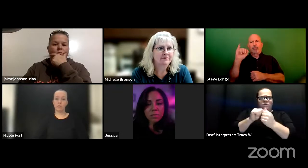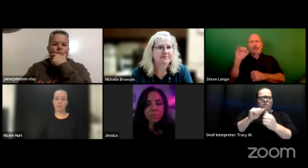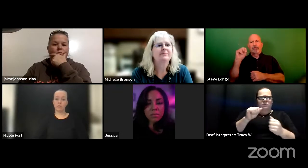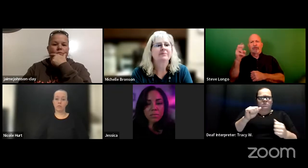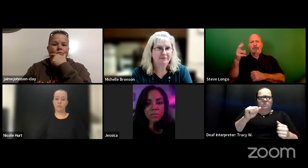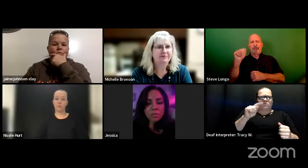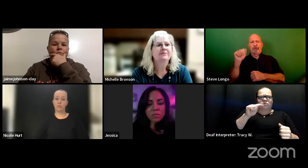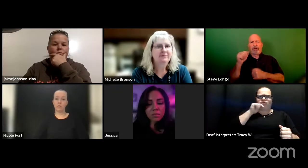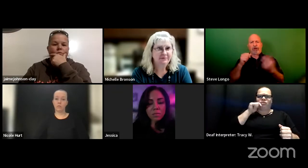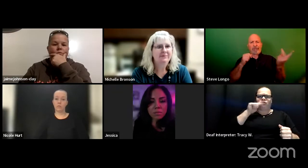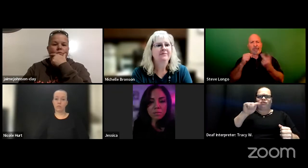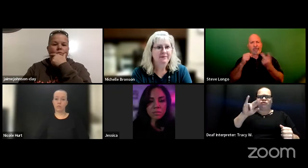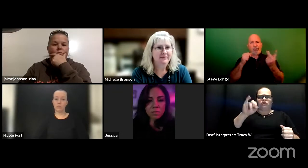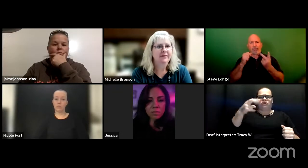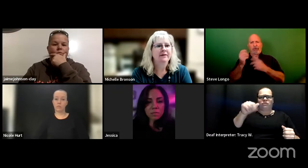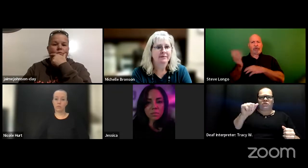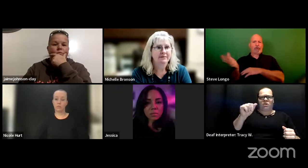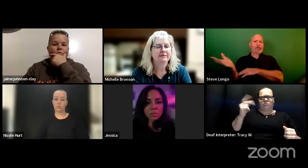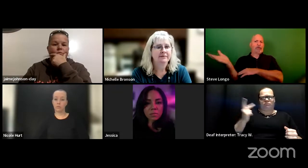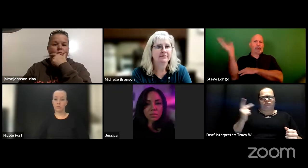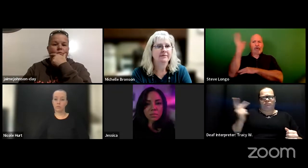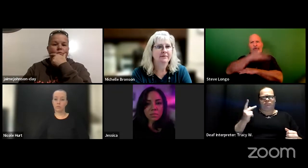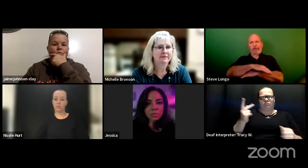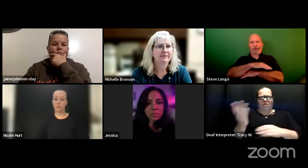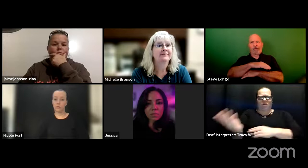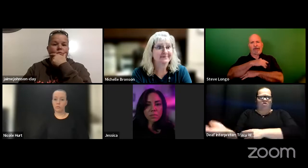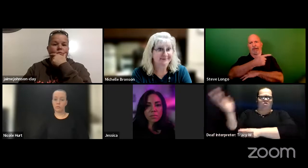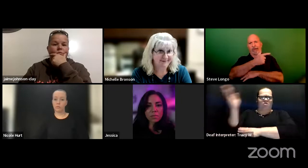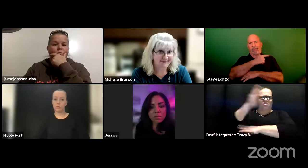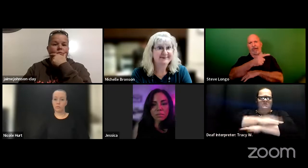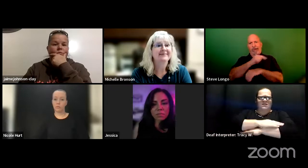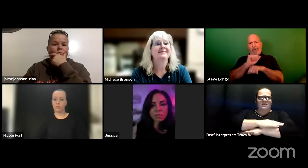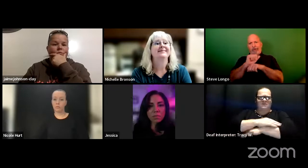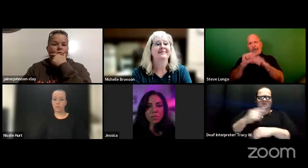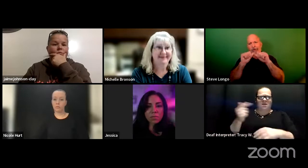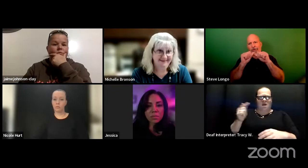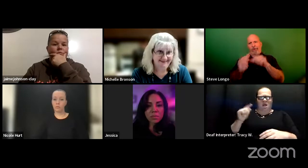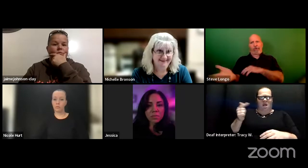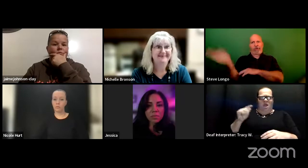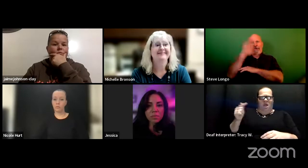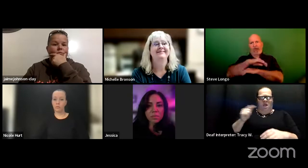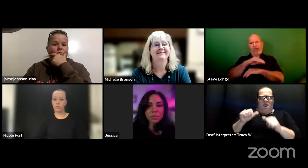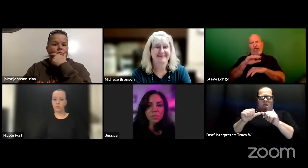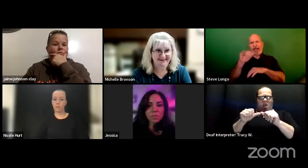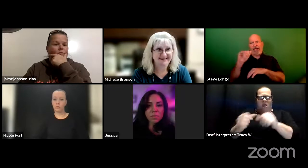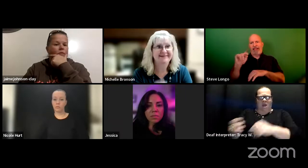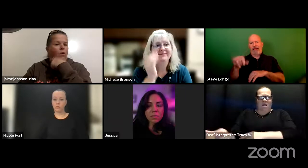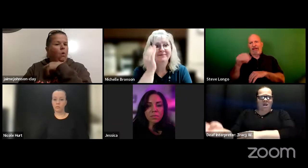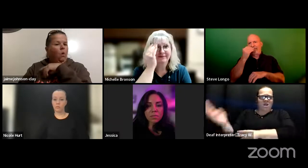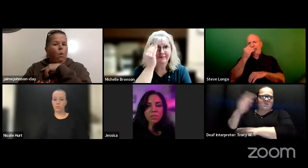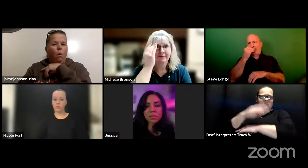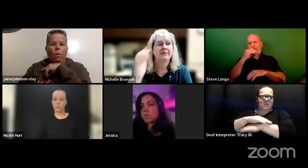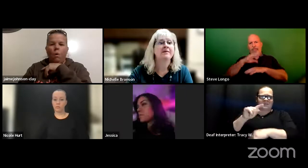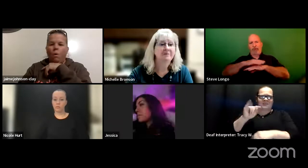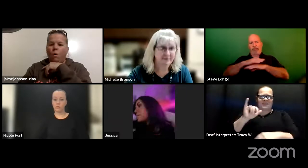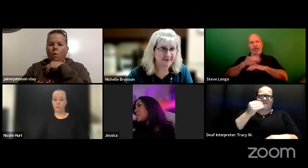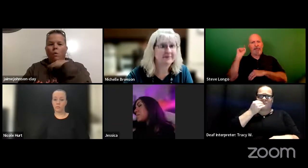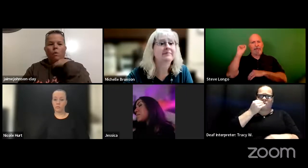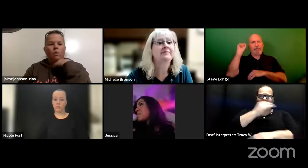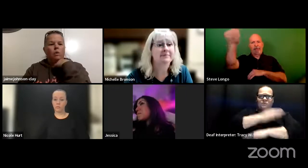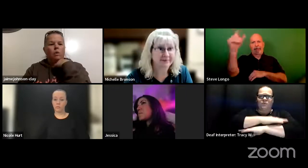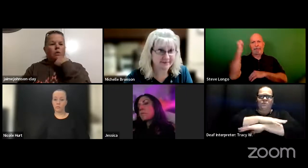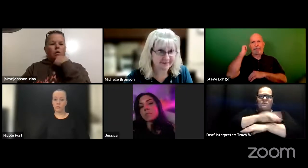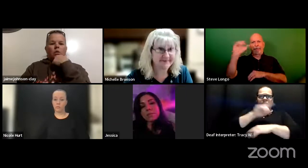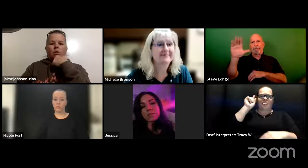I do remember working with Trisha in the past all day. We both worked the entire